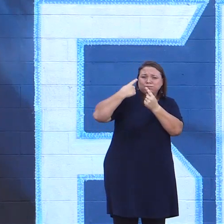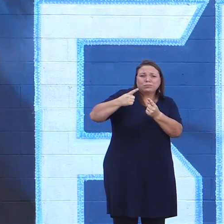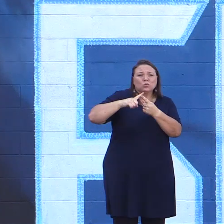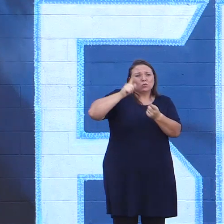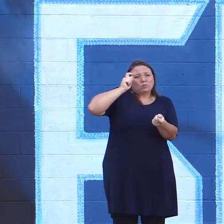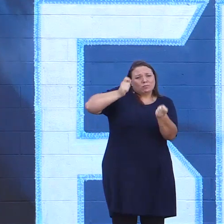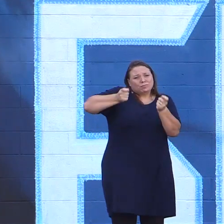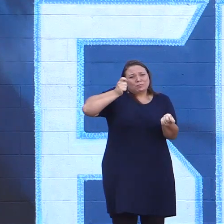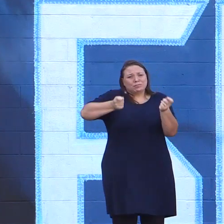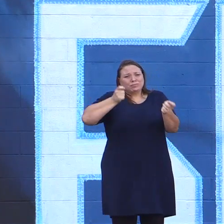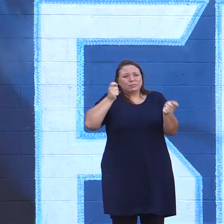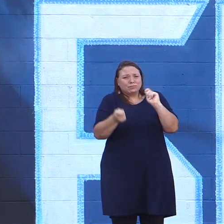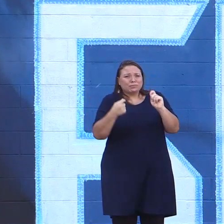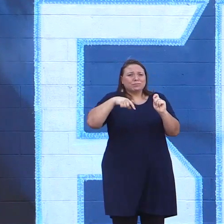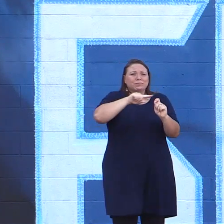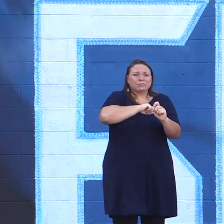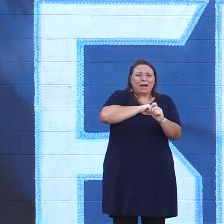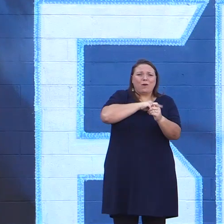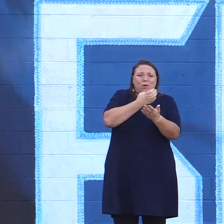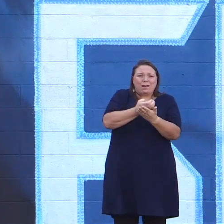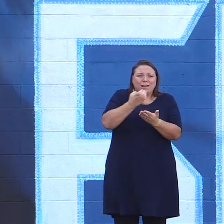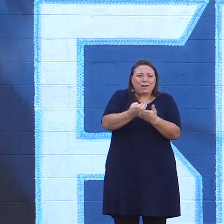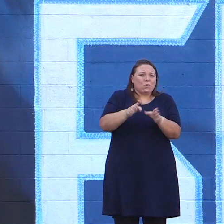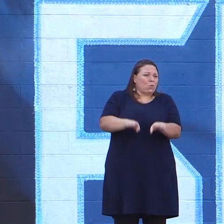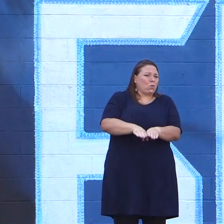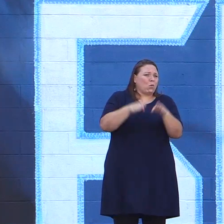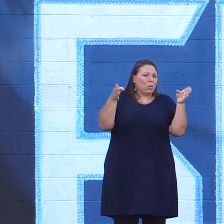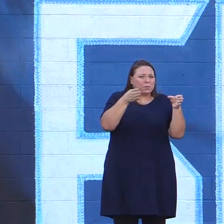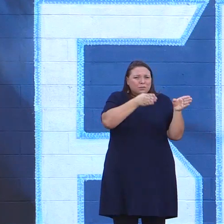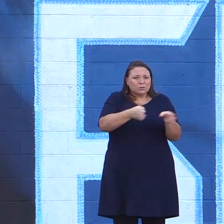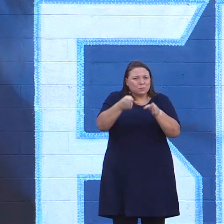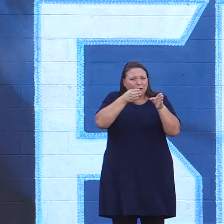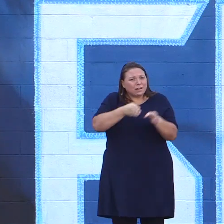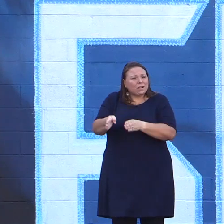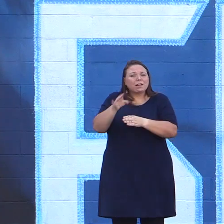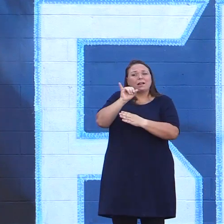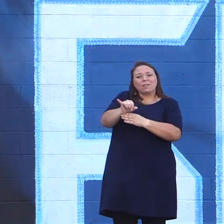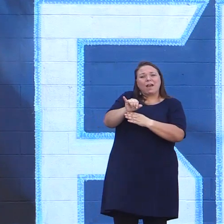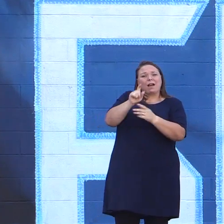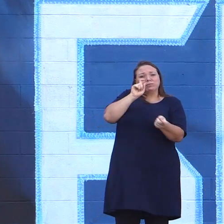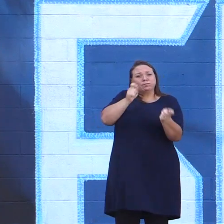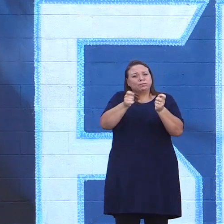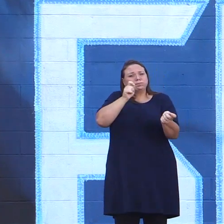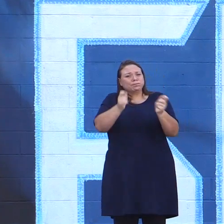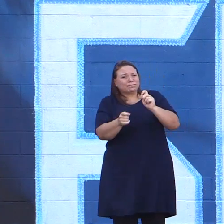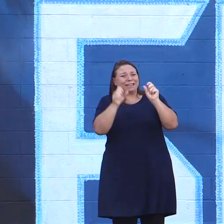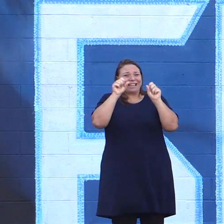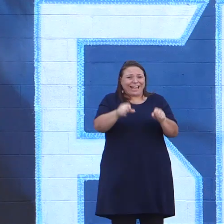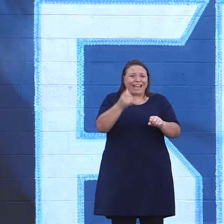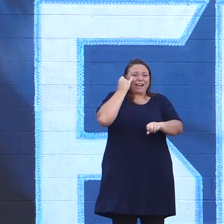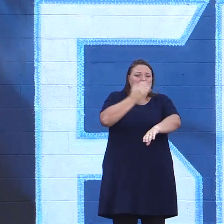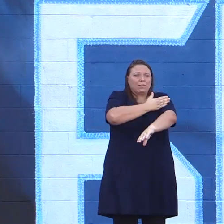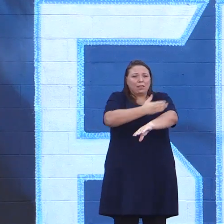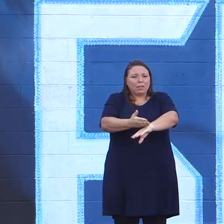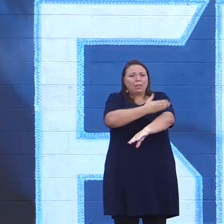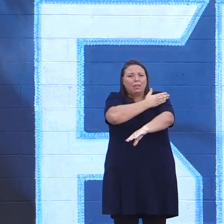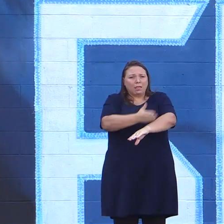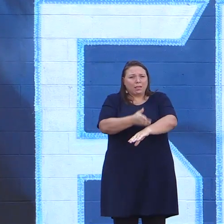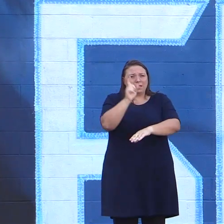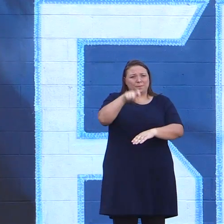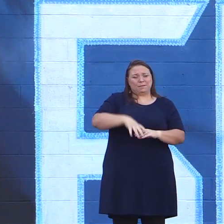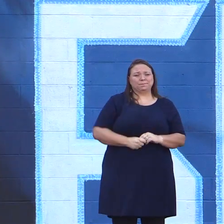adjust the dial of our economic reopening strategy, a dial that can be readjusted as our metrics